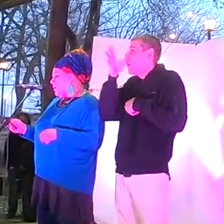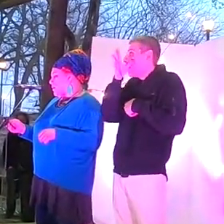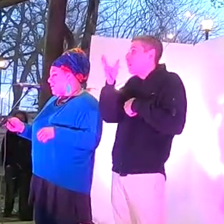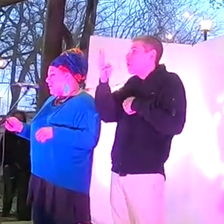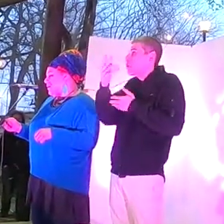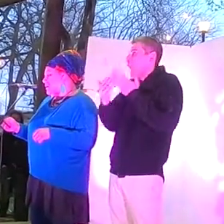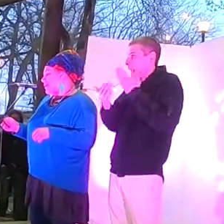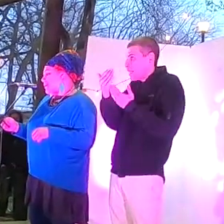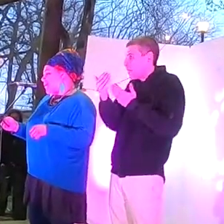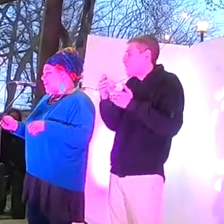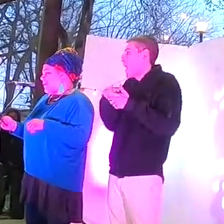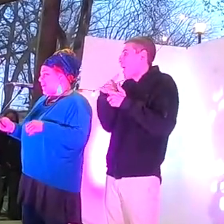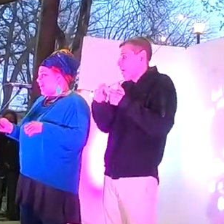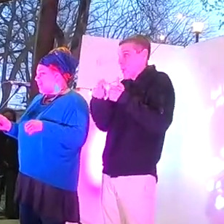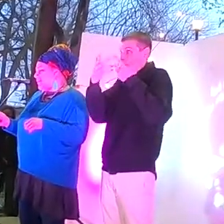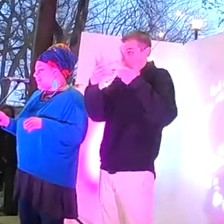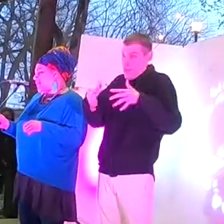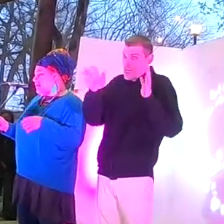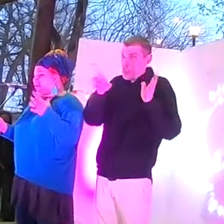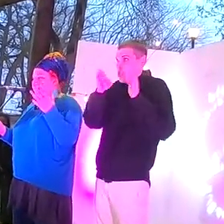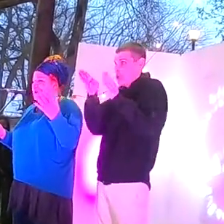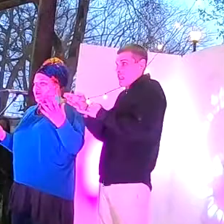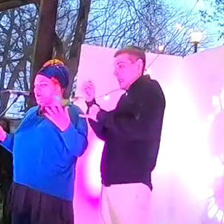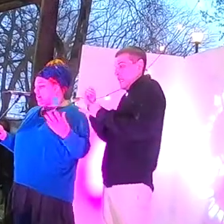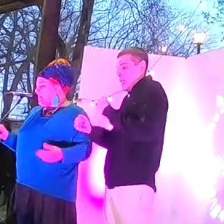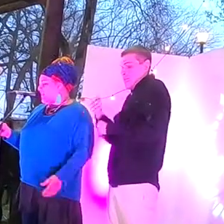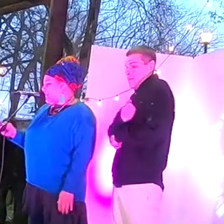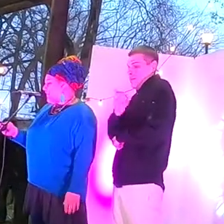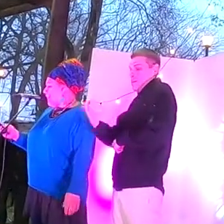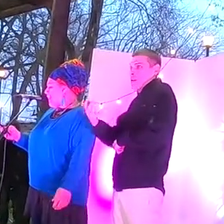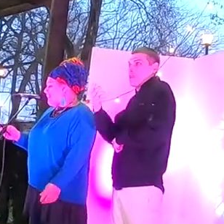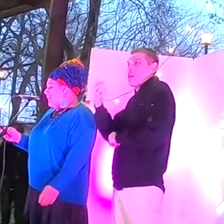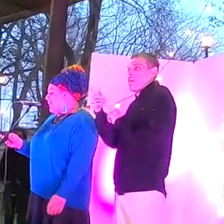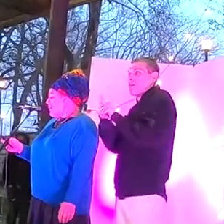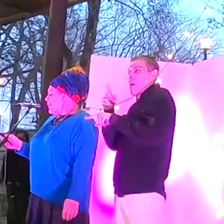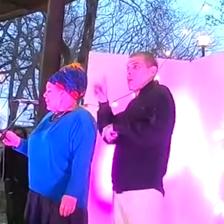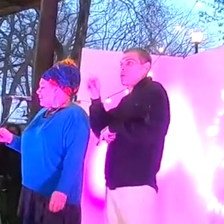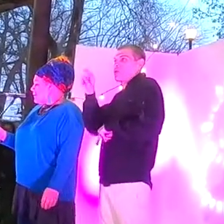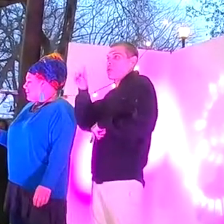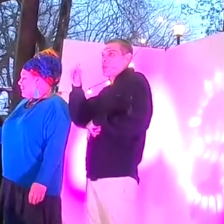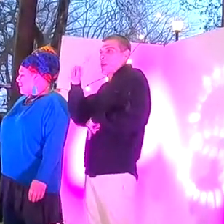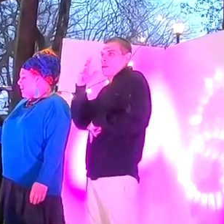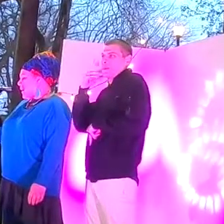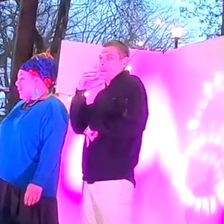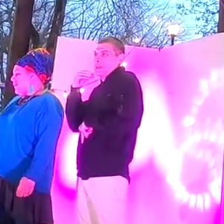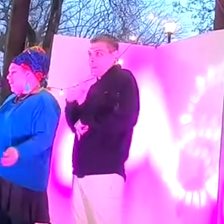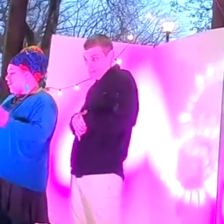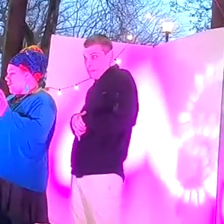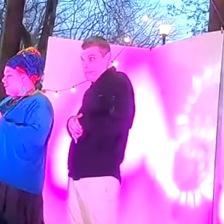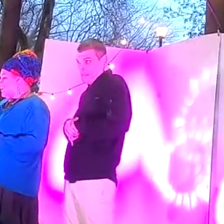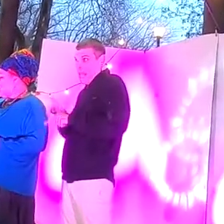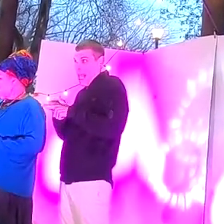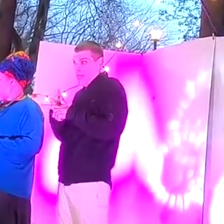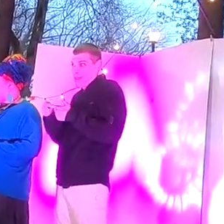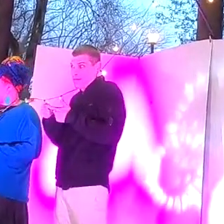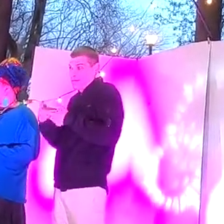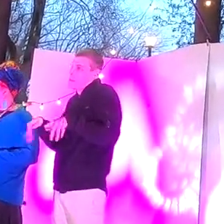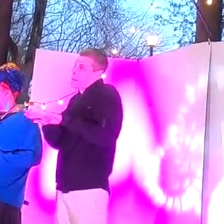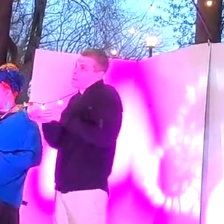share a poem that comes from my doula self. And then I'm going to